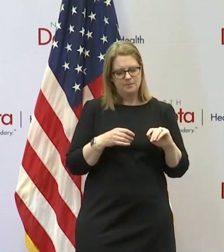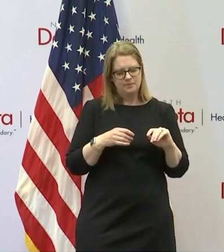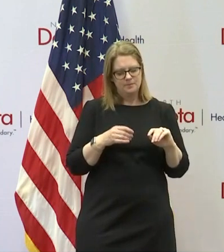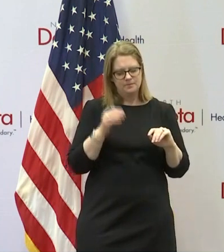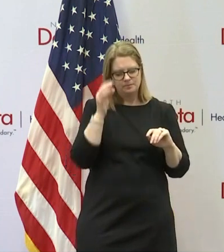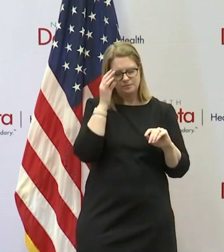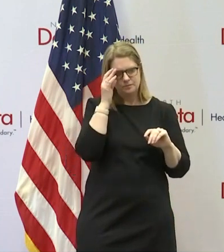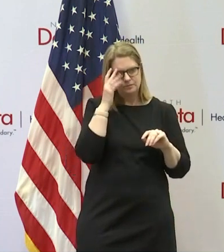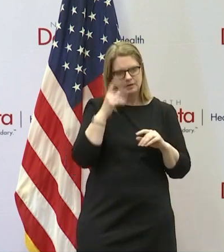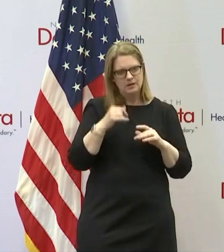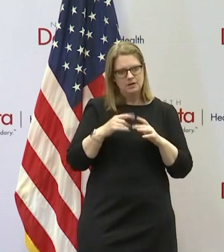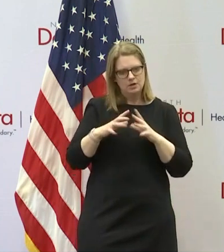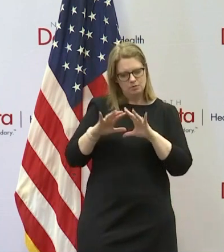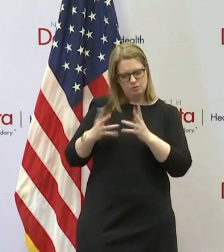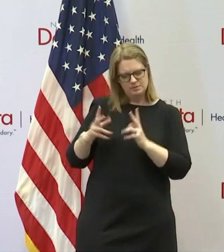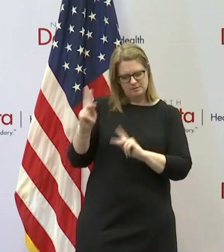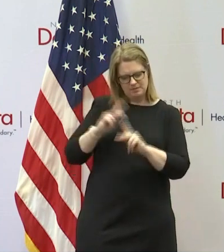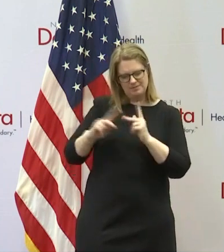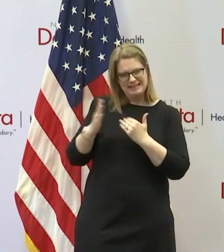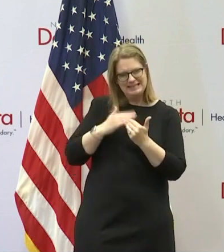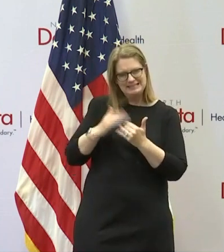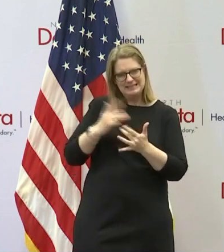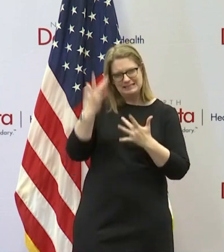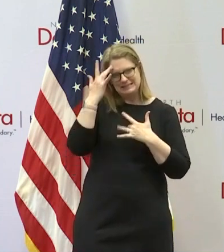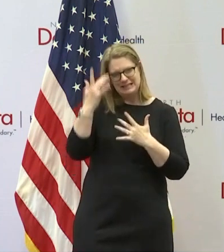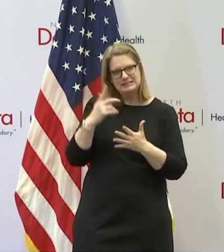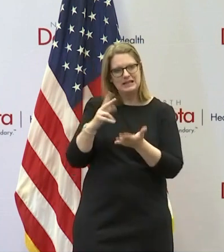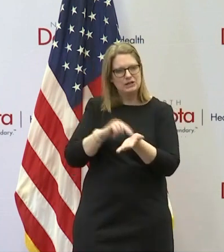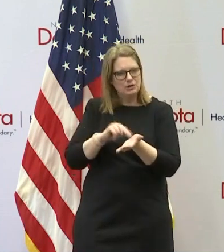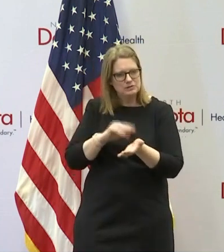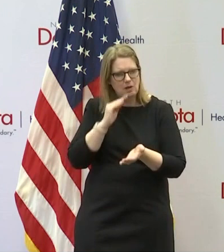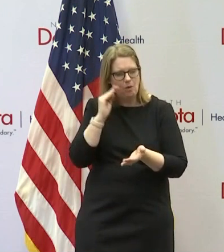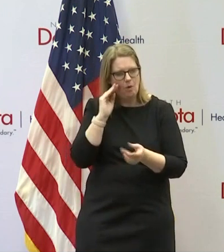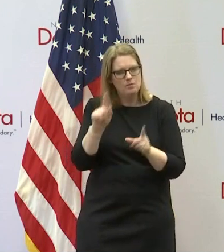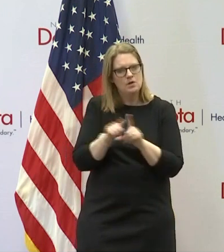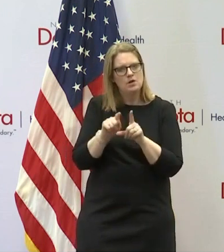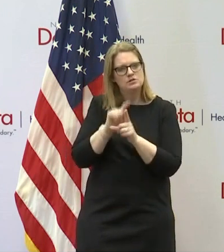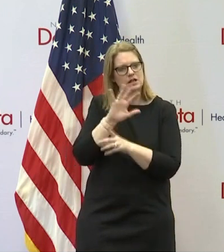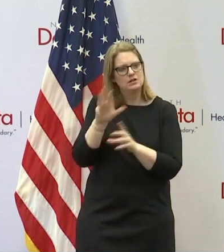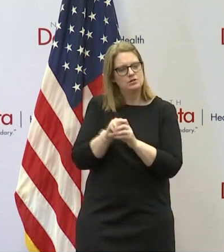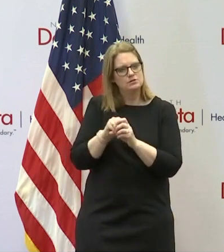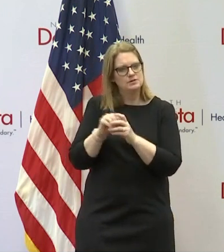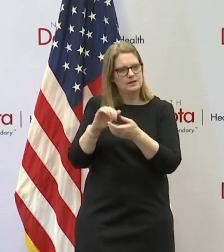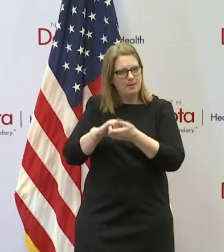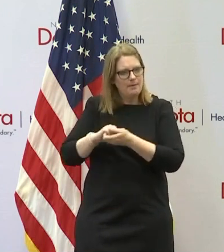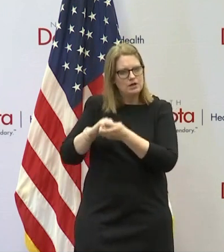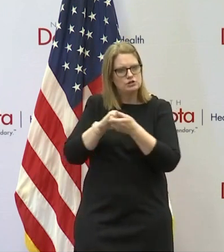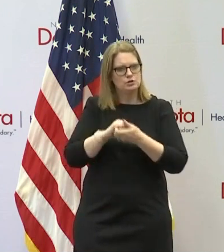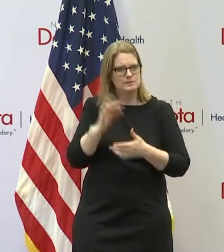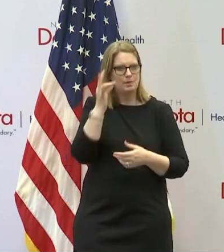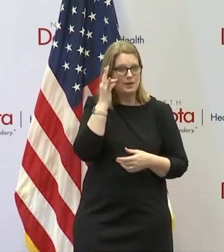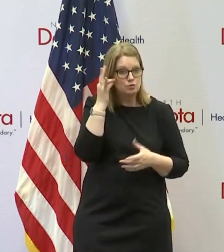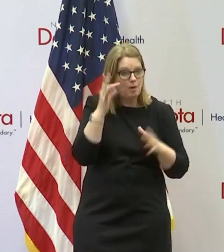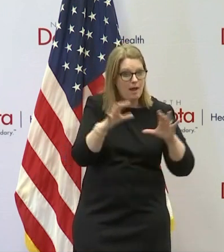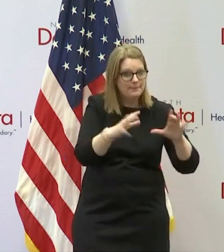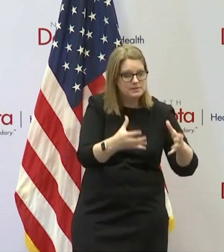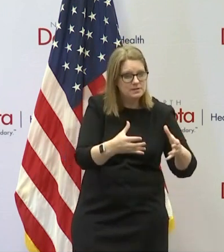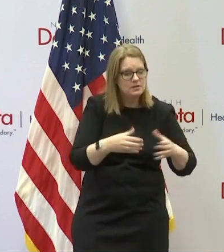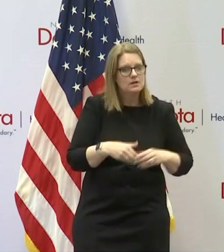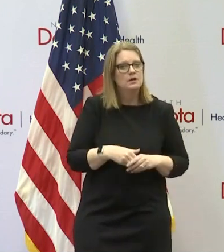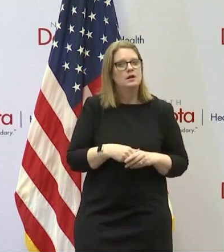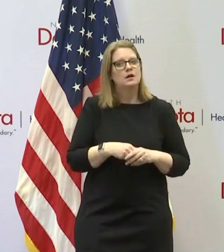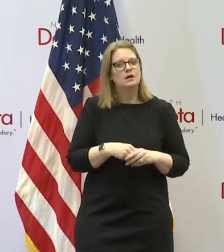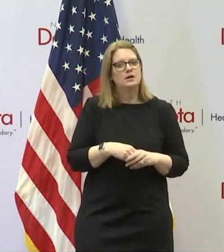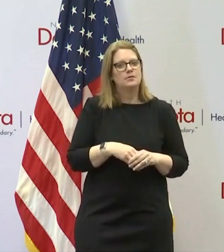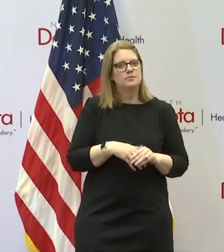with vulnerable populations in long-term care. It includes what we're doing with our partnerships with the tribe, and